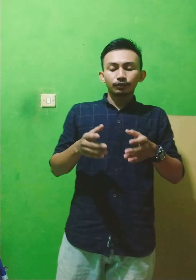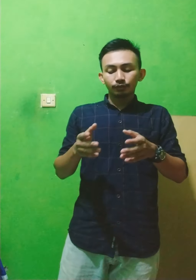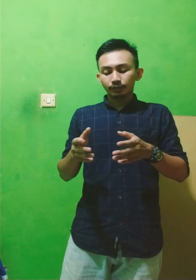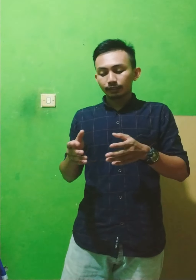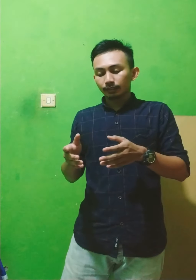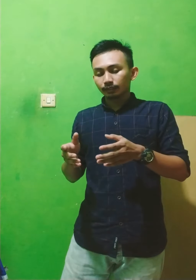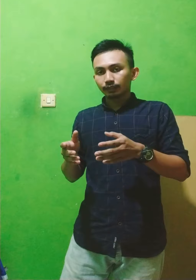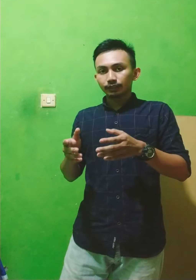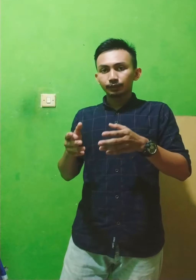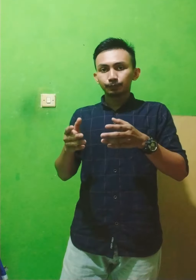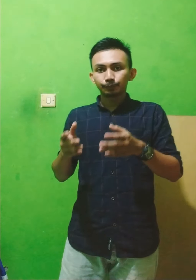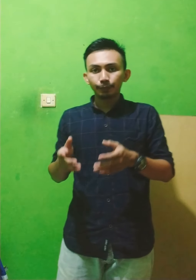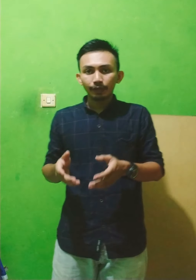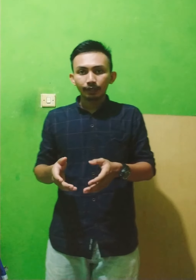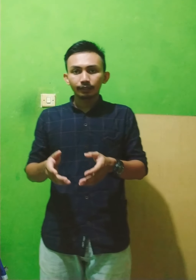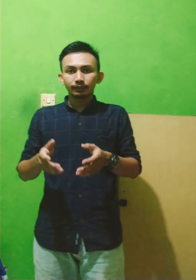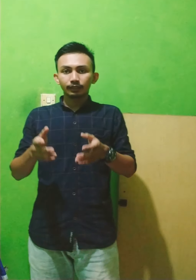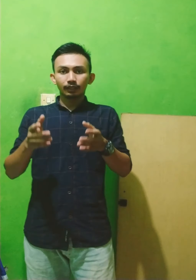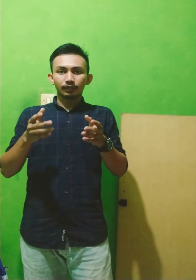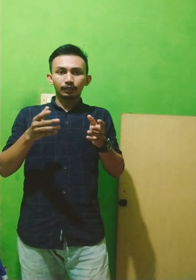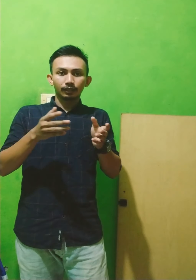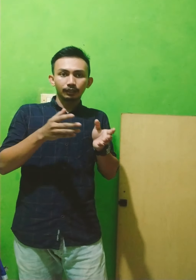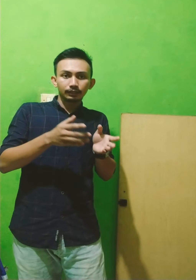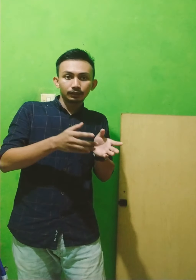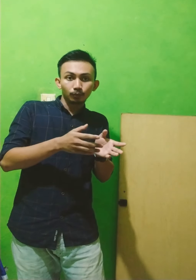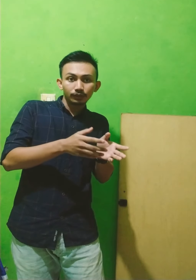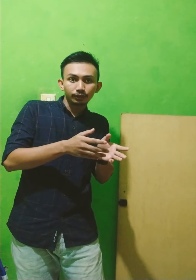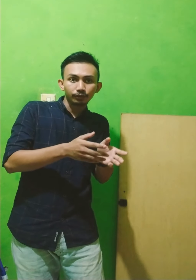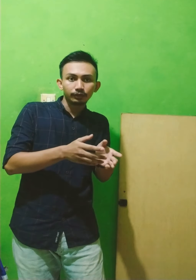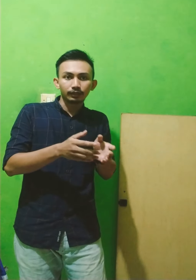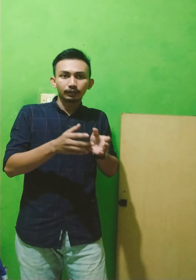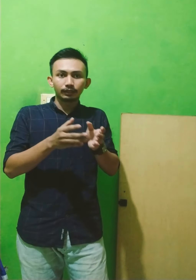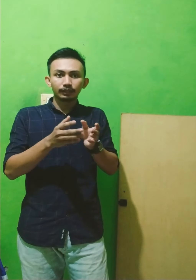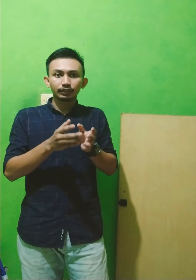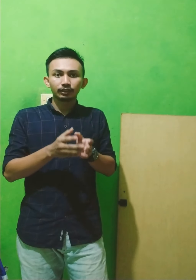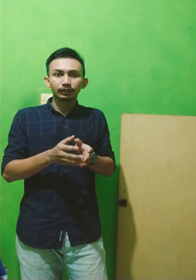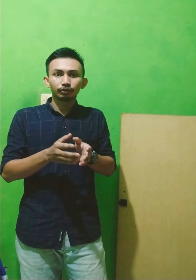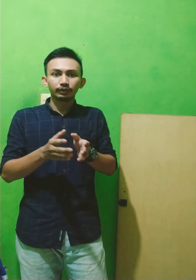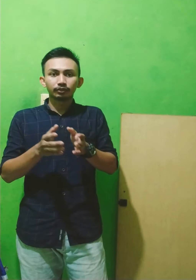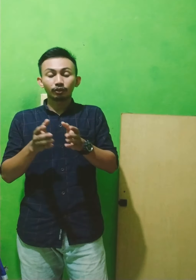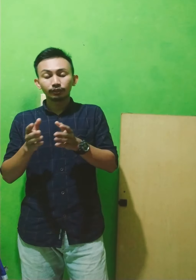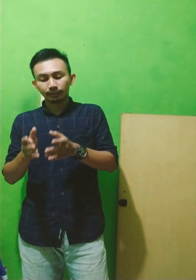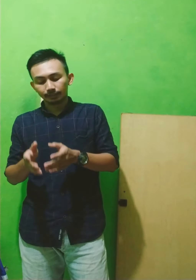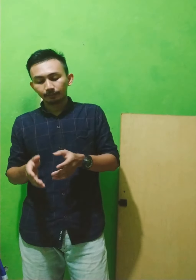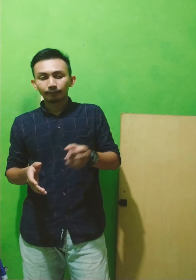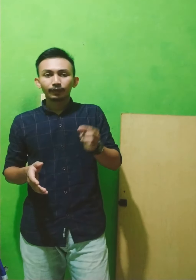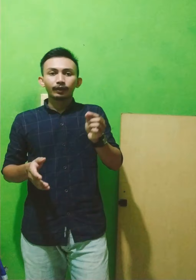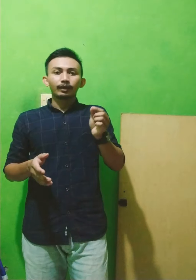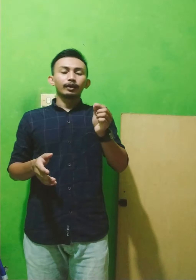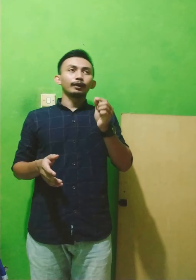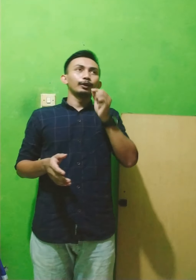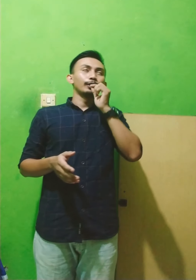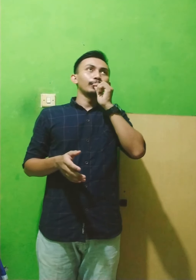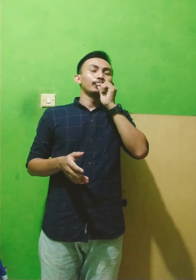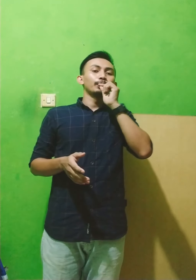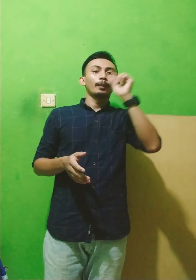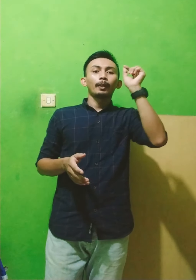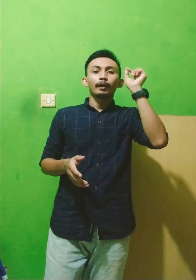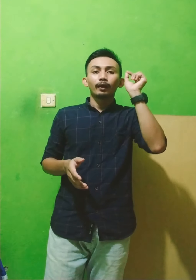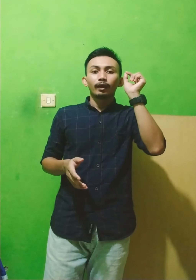conclude the speech as was used initially to introduce it. Um,